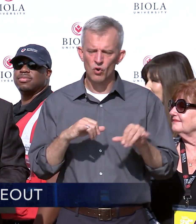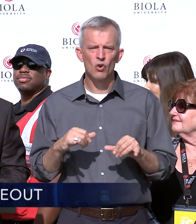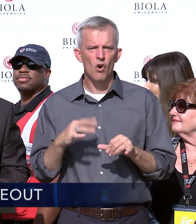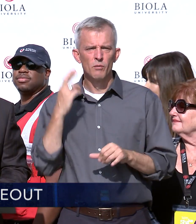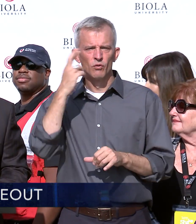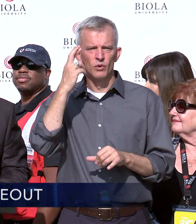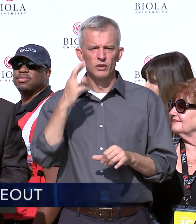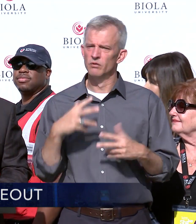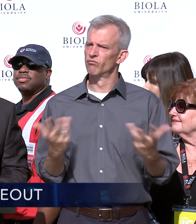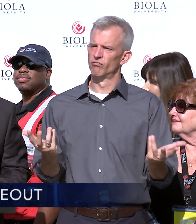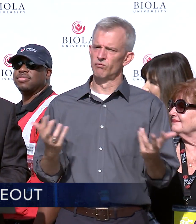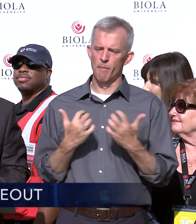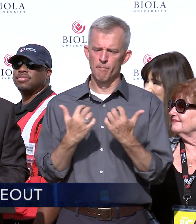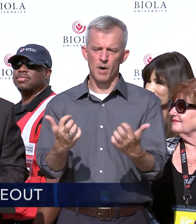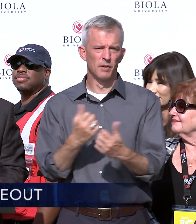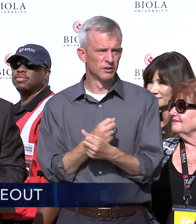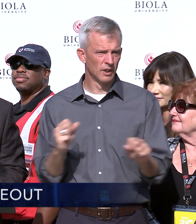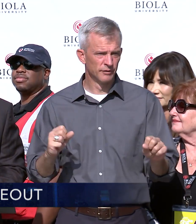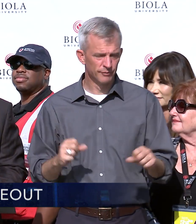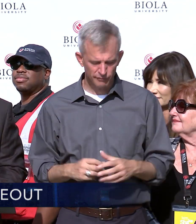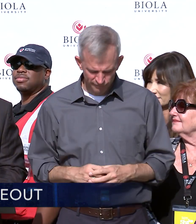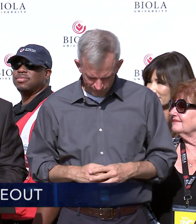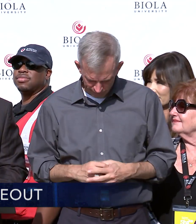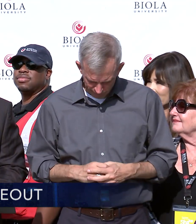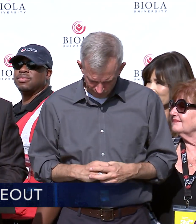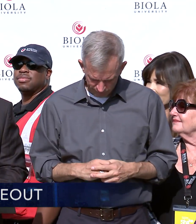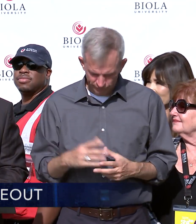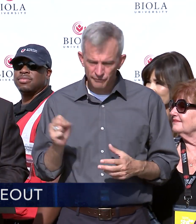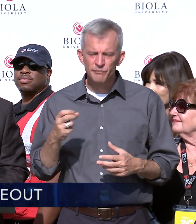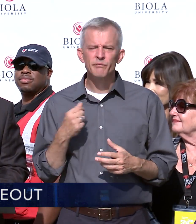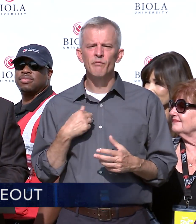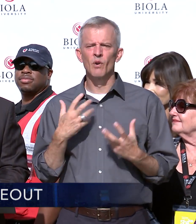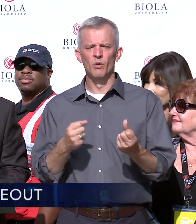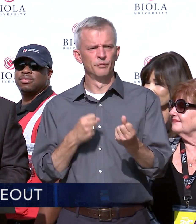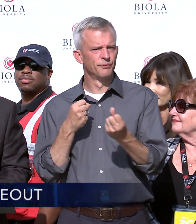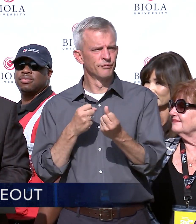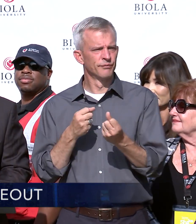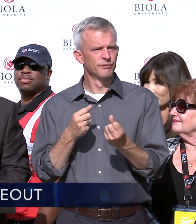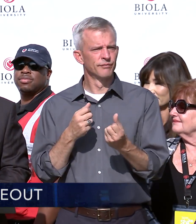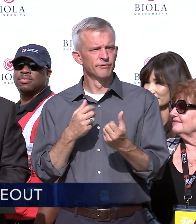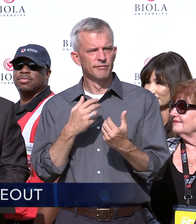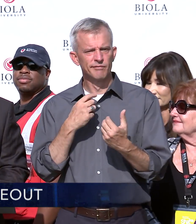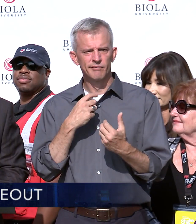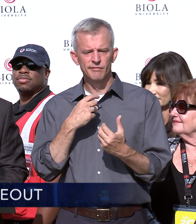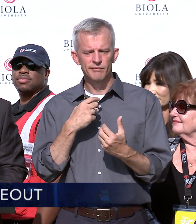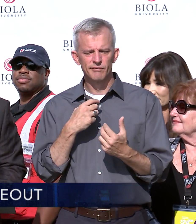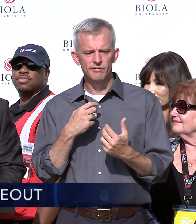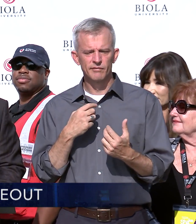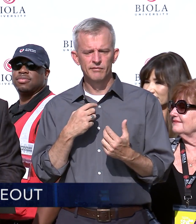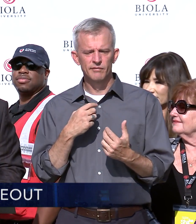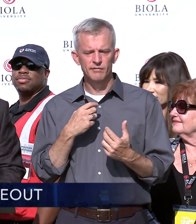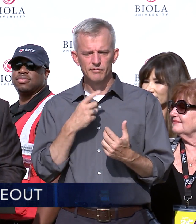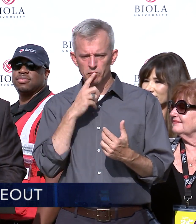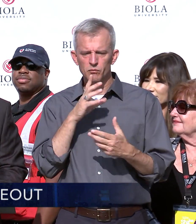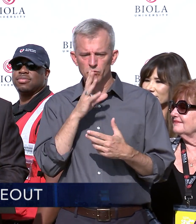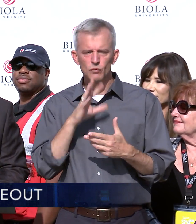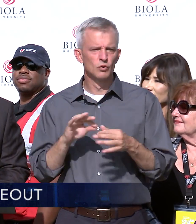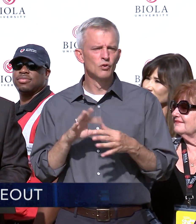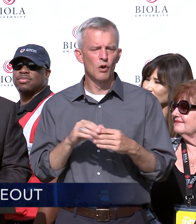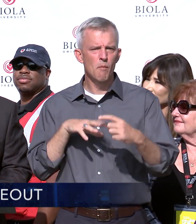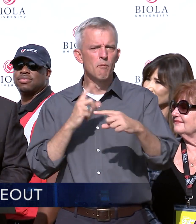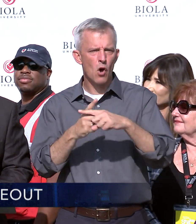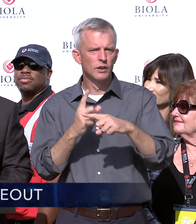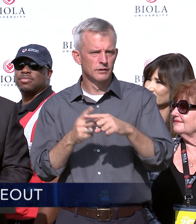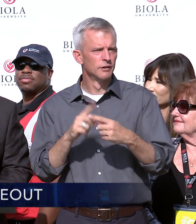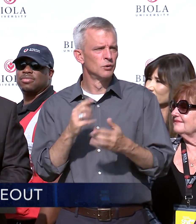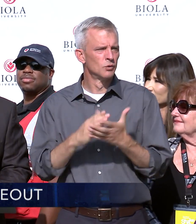public safety. And so I would just like to give a shout out to some of the volunteers that are giving their time here today